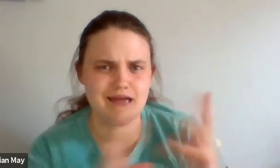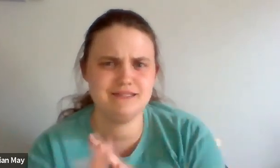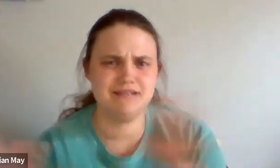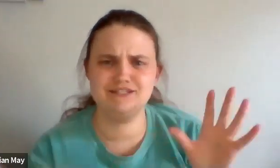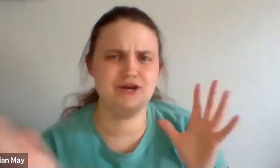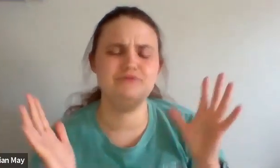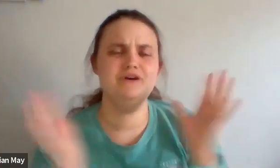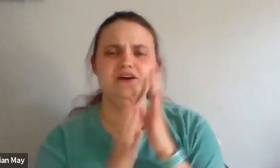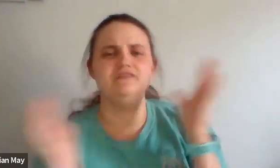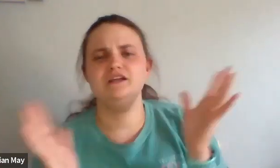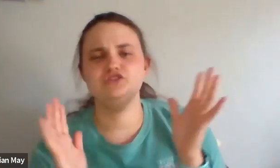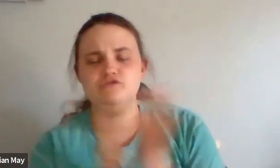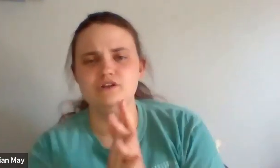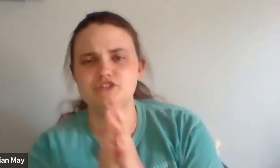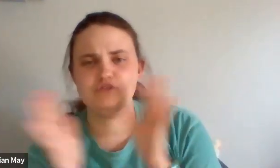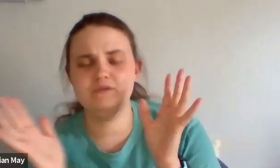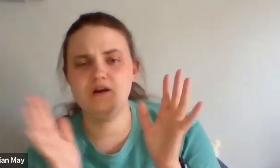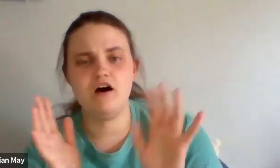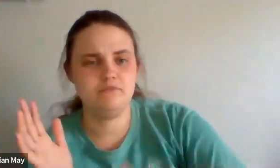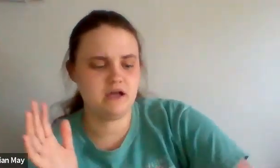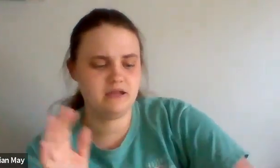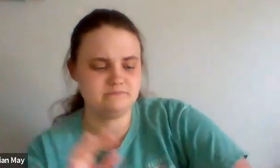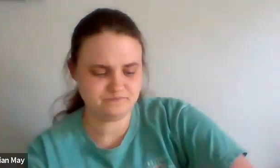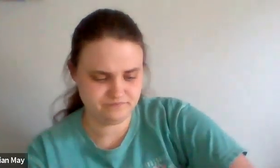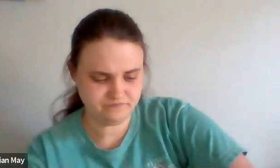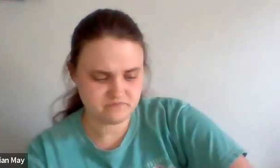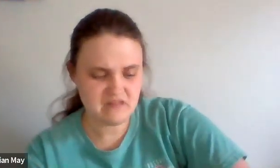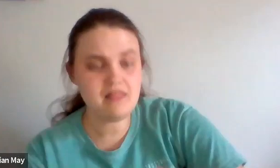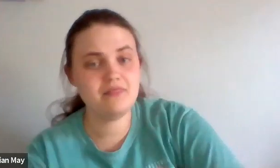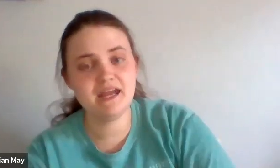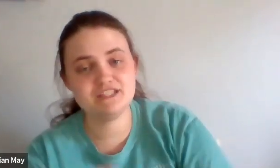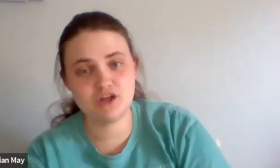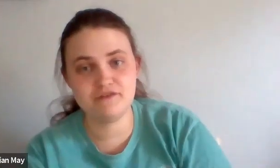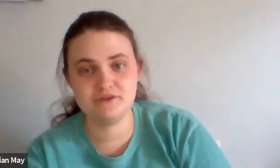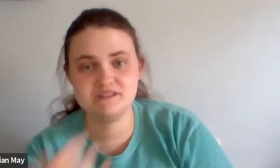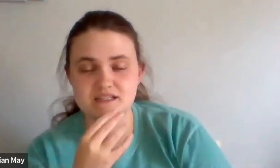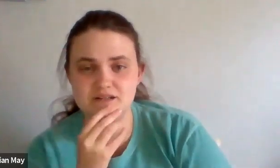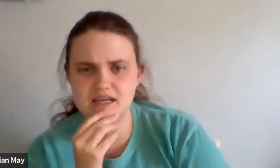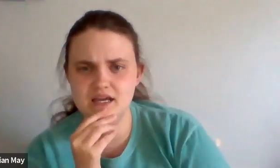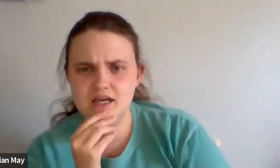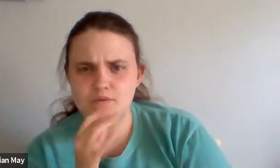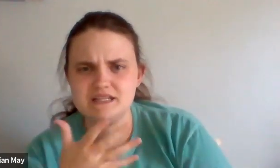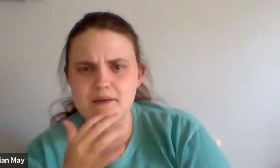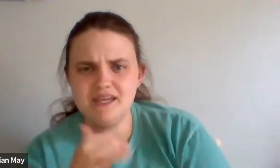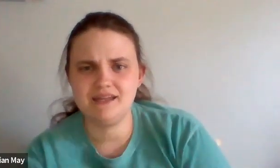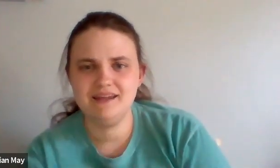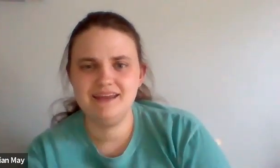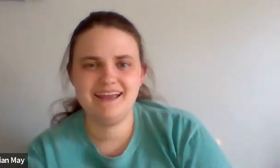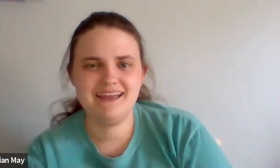that has no, it just threw me off. But then I saw a few of the signs and I was like, what does that mean? And